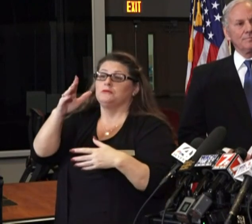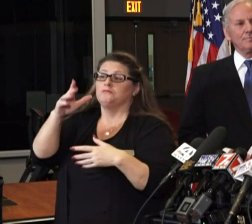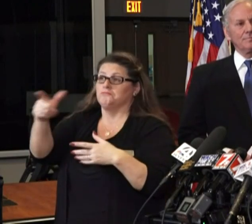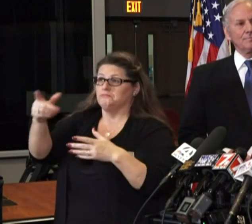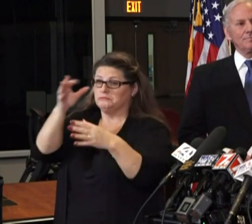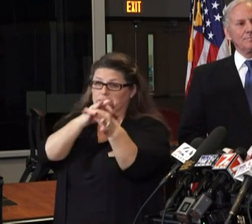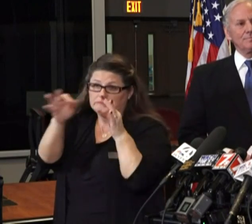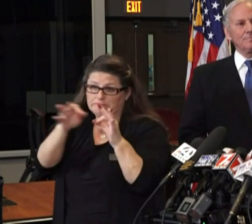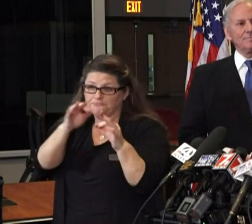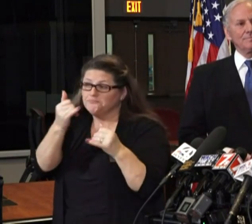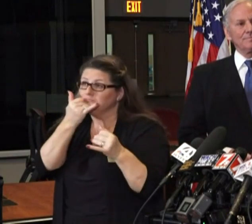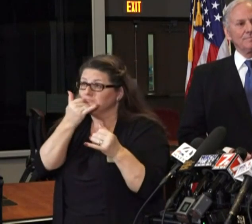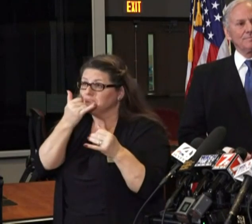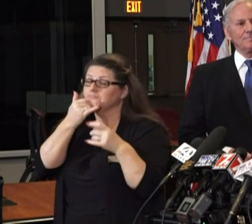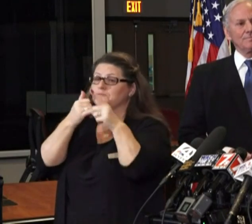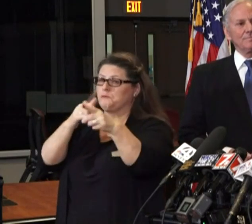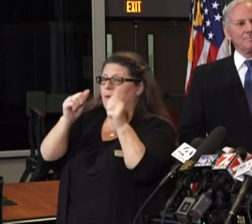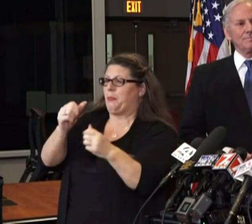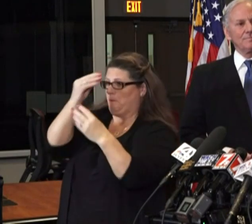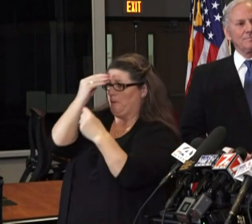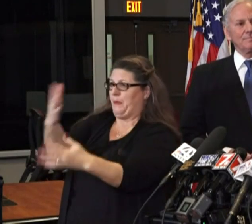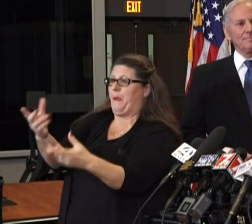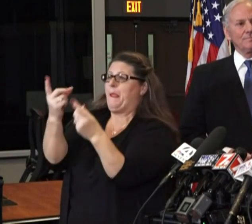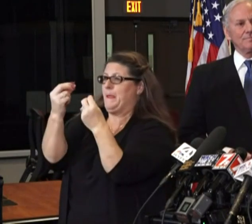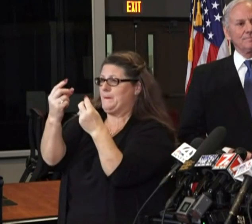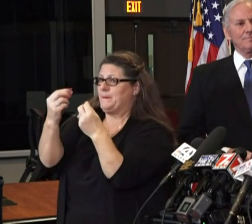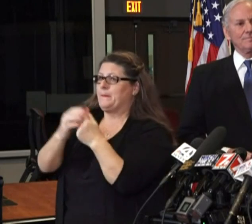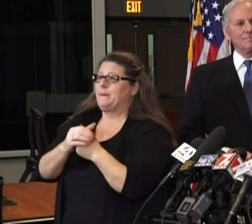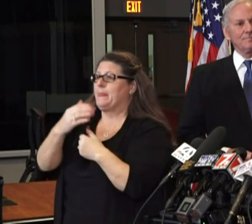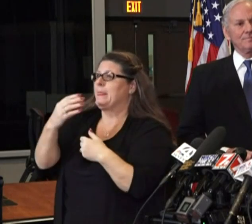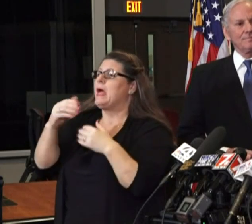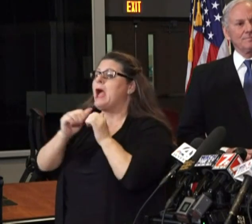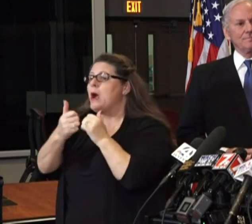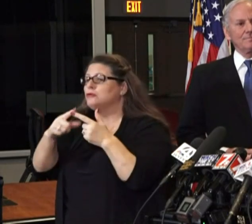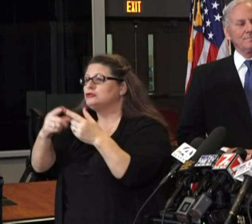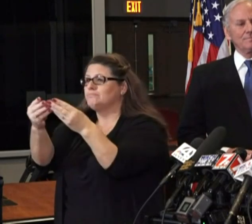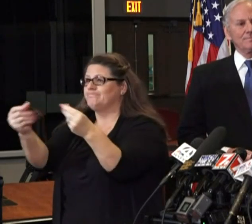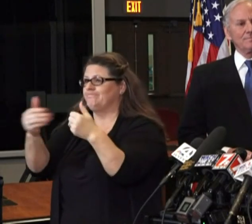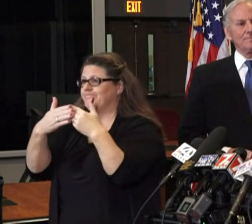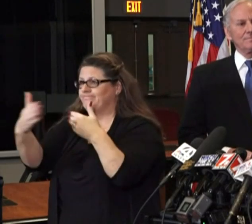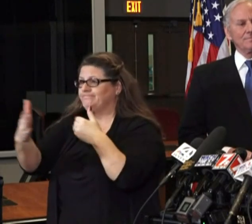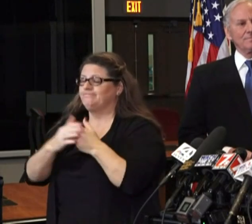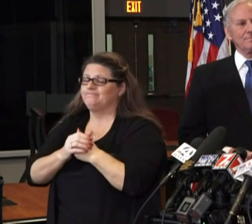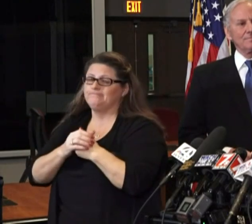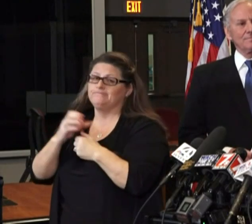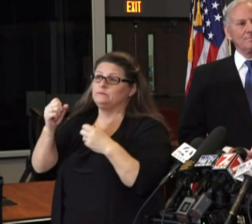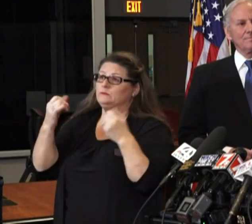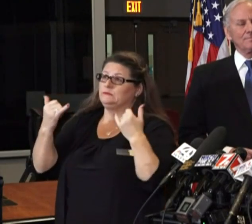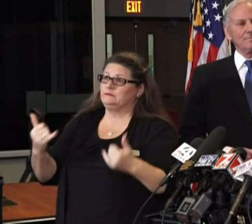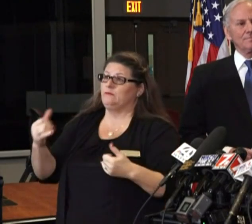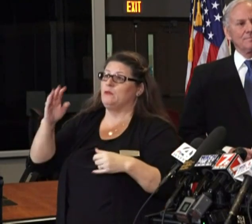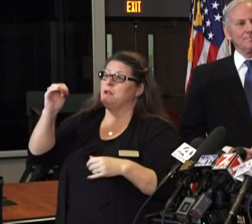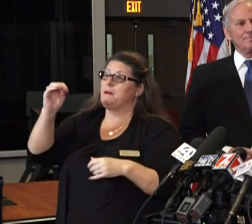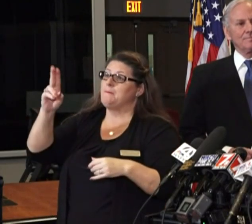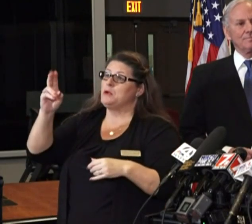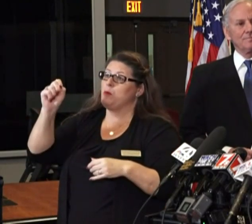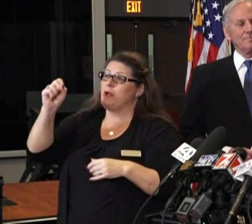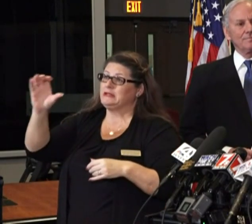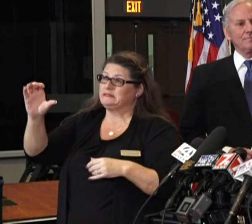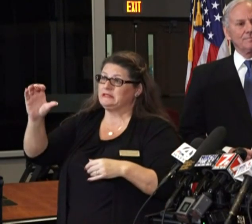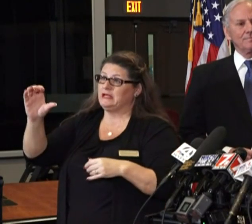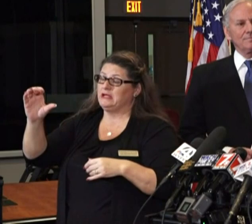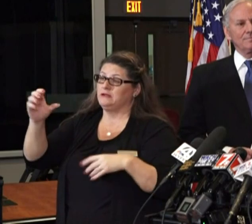this moment, I'd like to then ask Dr. Ed O'Brien to the podium. Ed is our director of MUSC Virtual Care